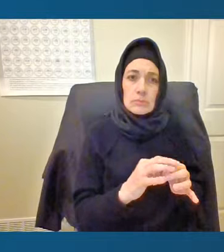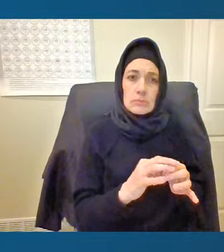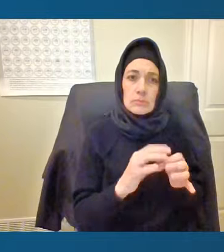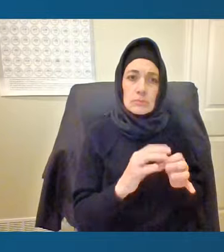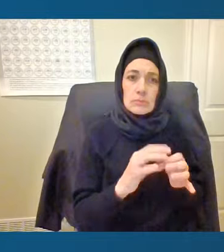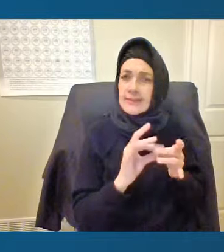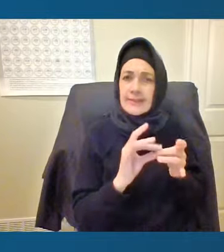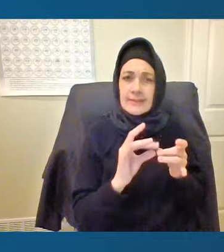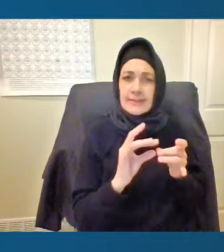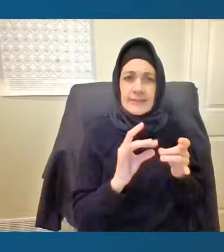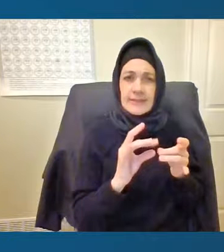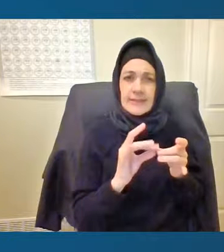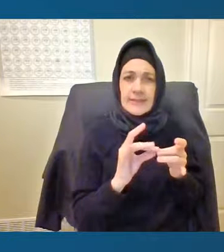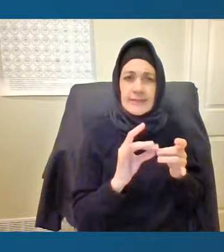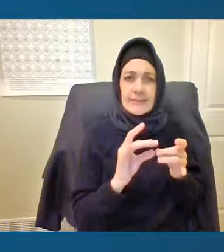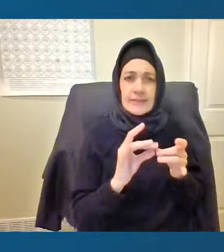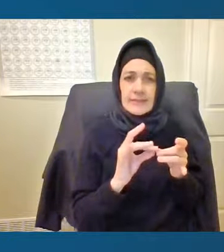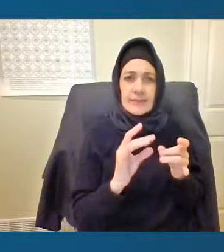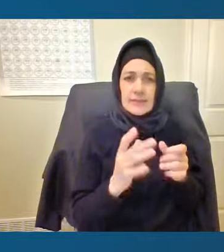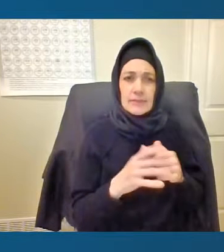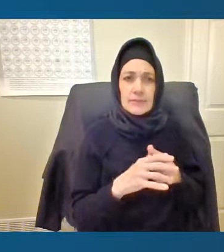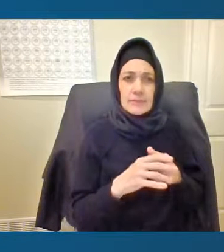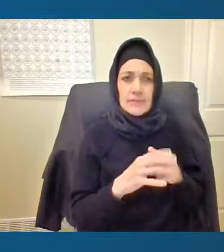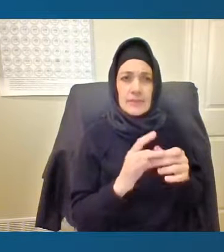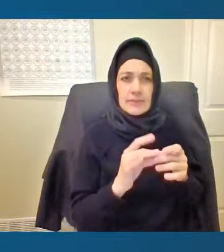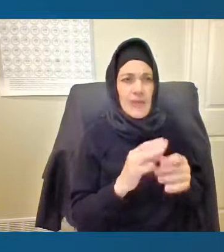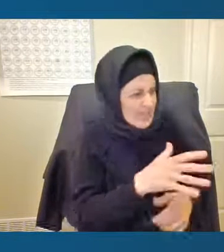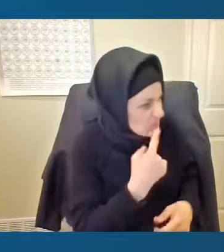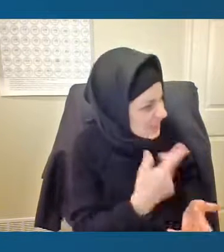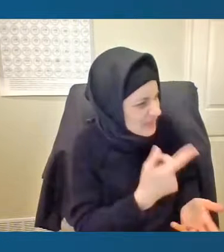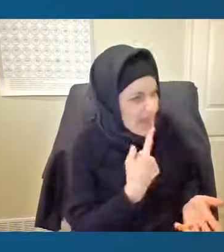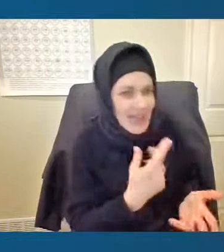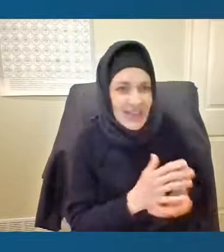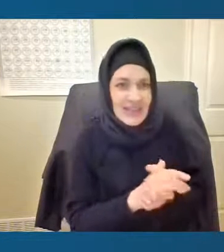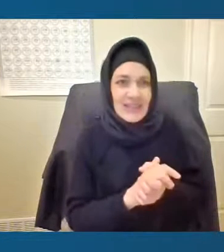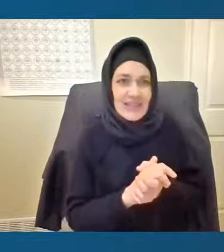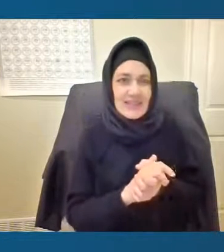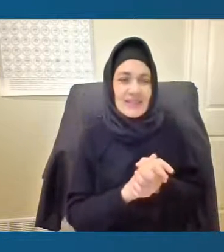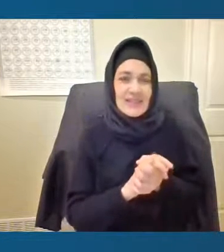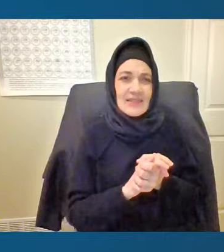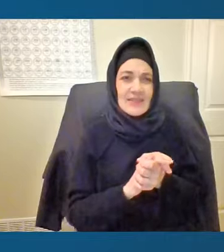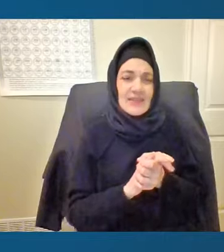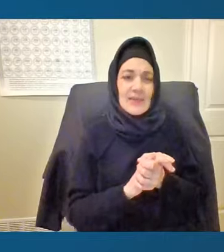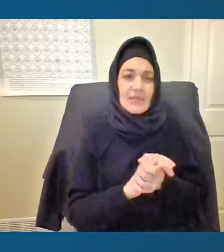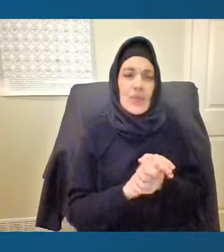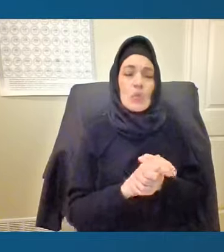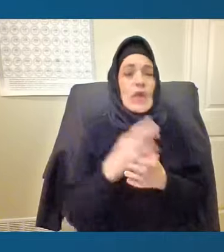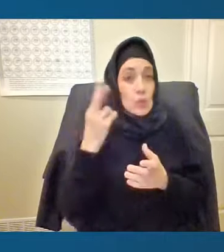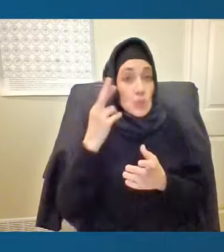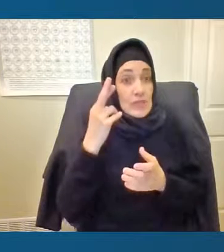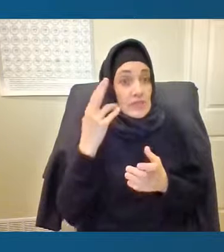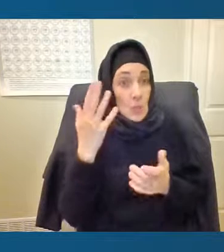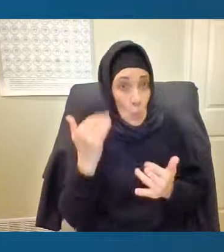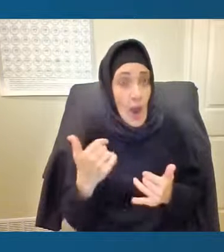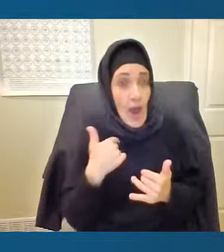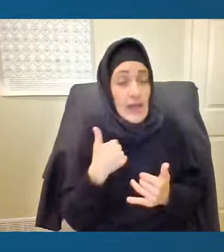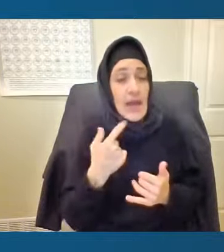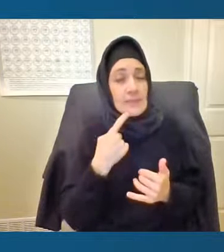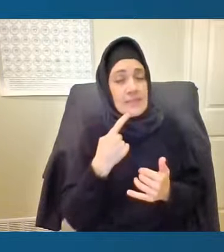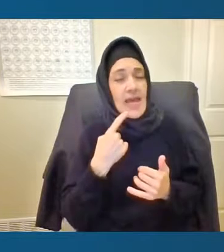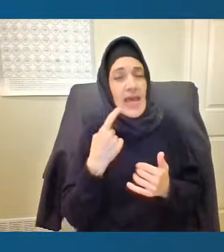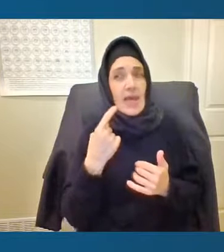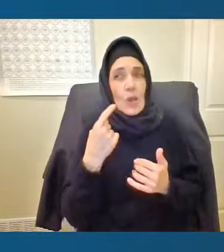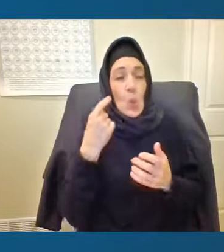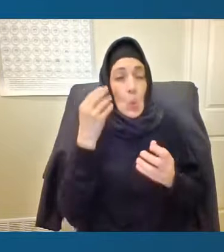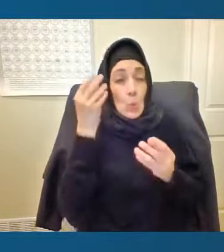What are you saying, man? What you saying? Are you reflecting on what you're saying? Nah, man. The reason I'm saying why the reflection is